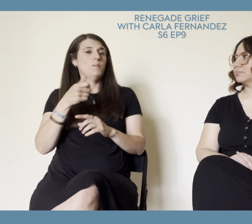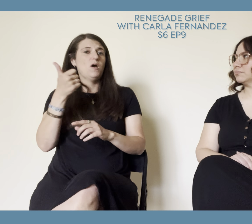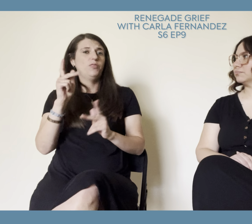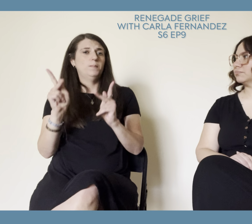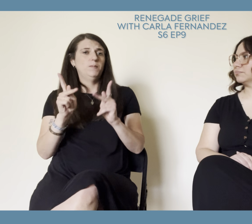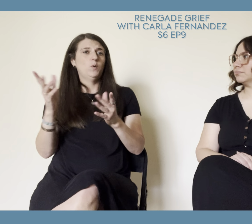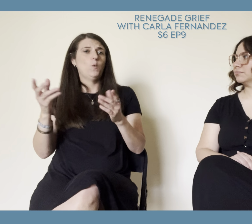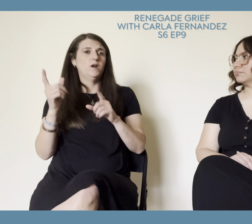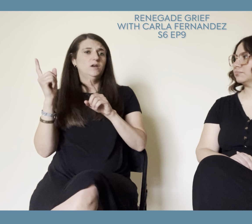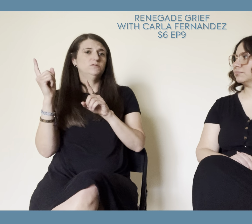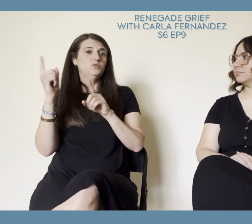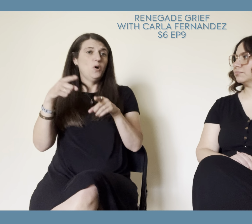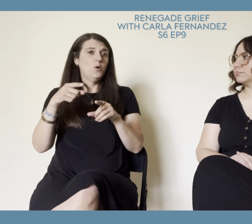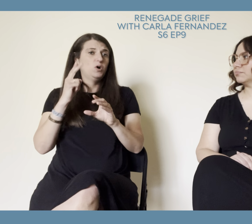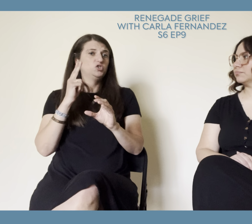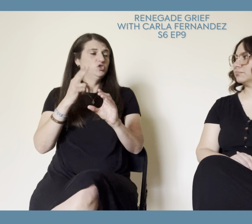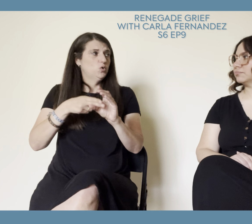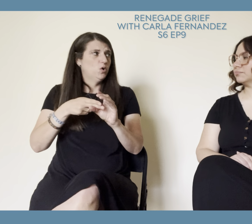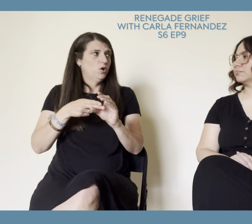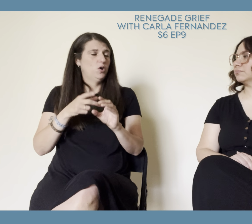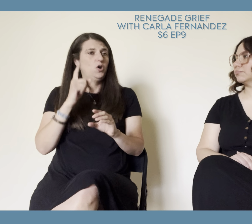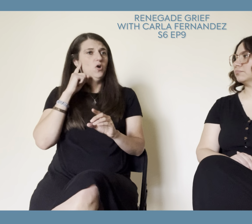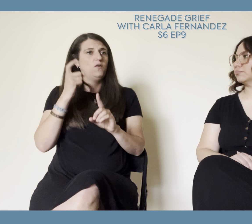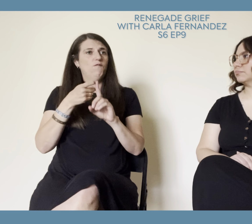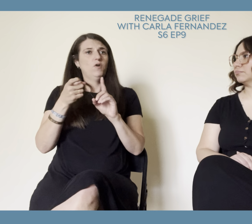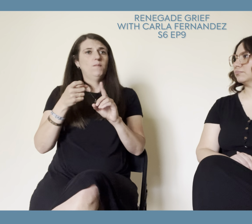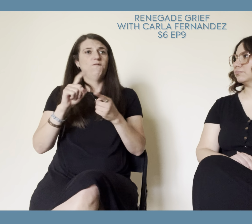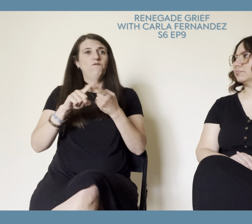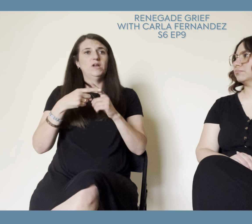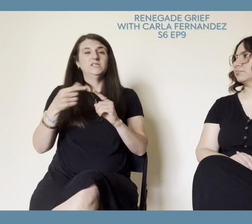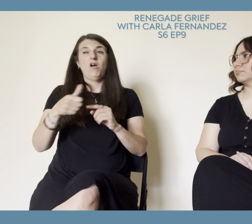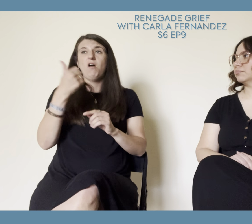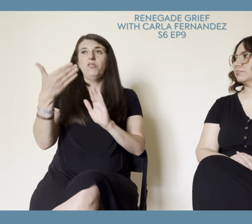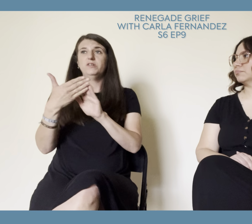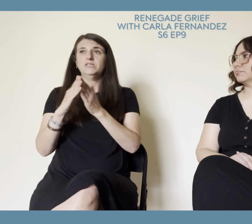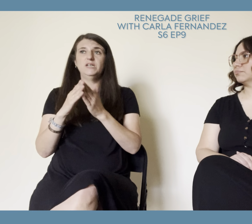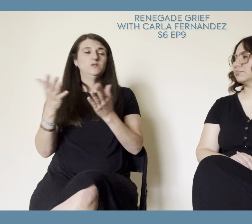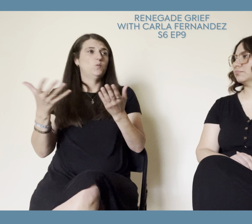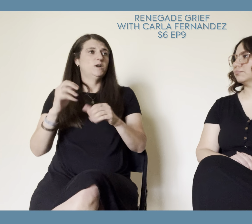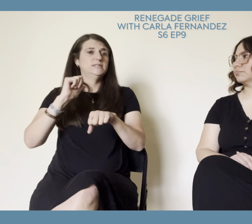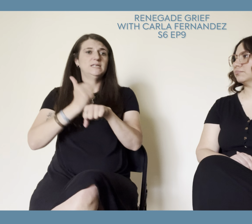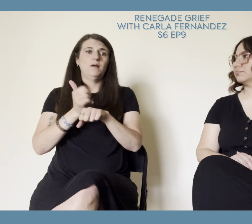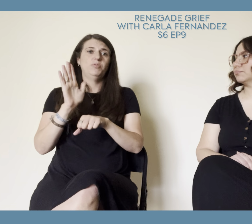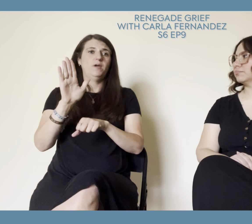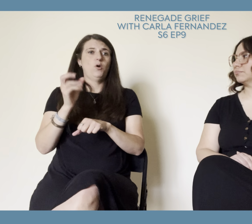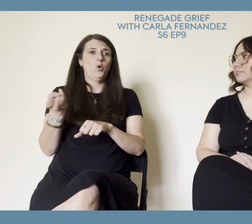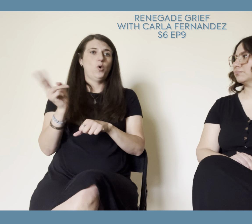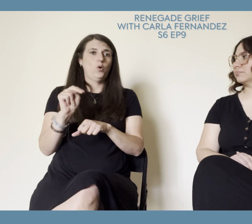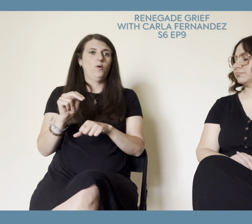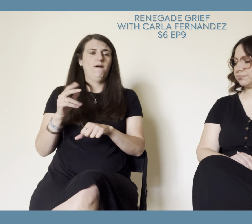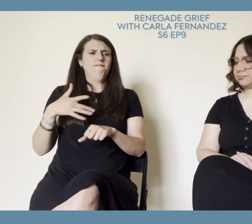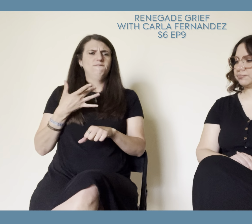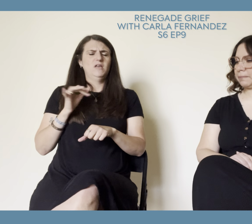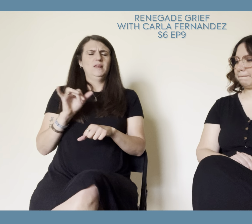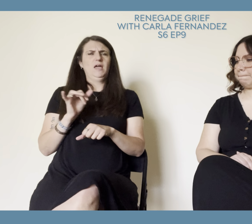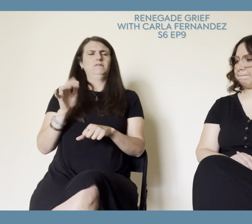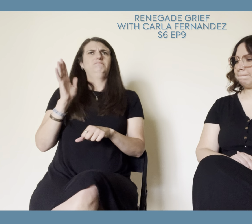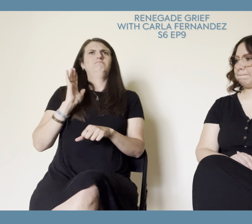or join, or heard from friends in other cities, they'd be curious to start one of their own. I remember at the time feeling kind of like, well, it's not like rocket science, you just